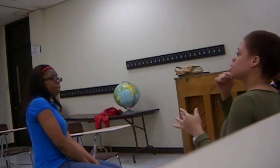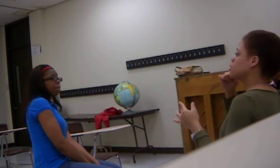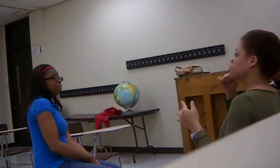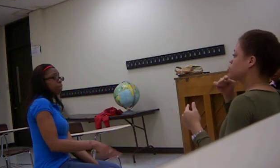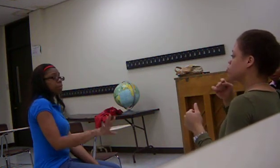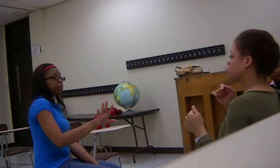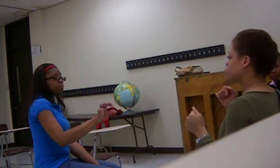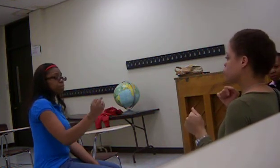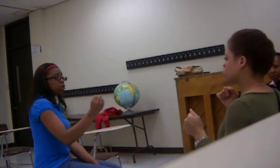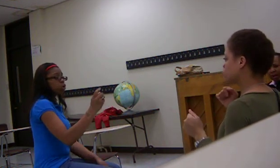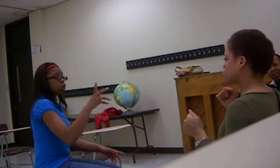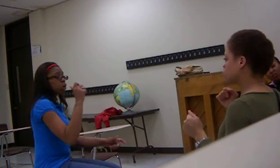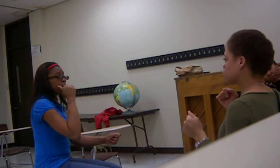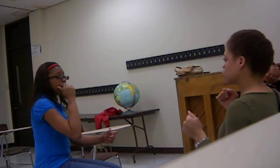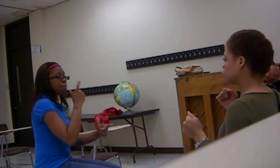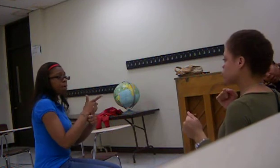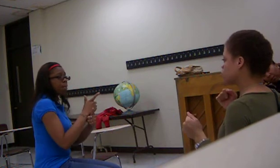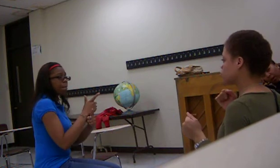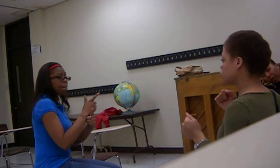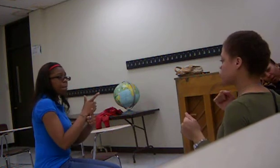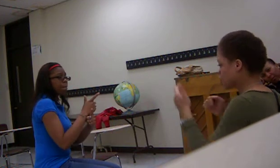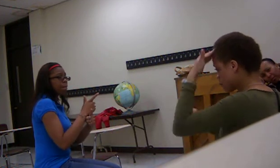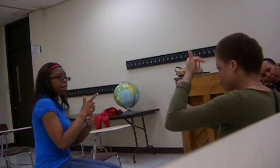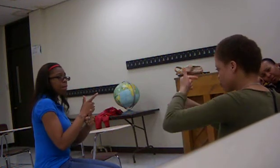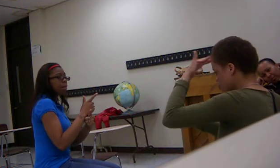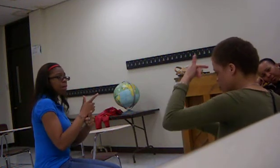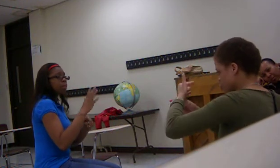Hold on. I thought your brother's name was Carlos.